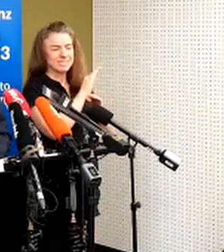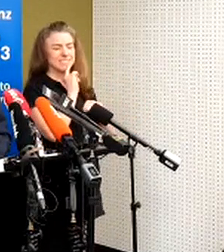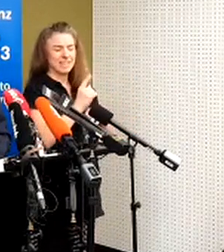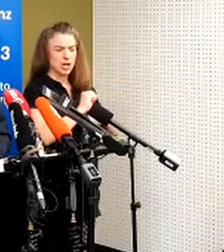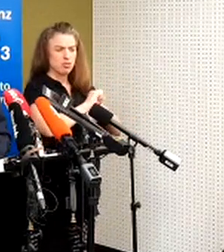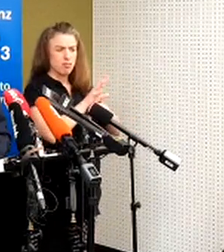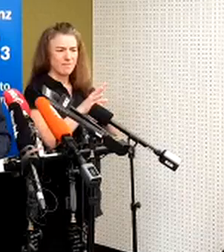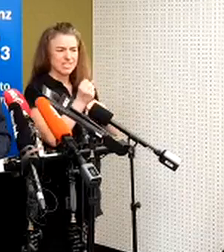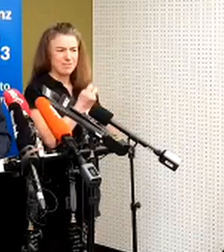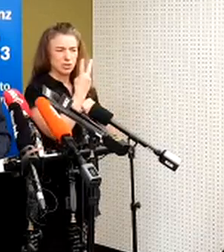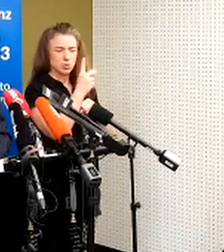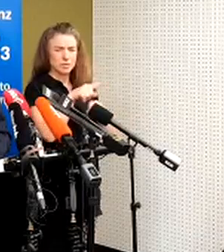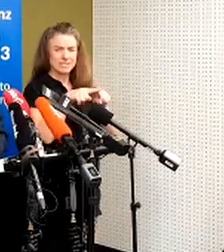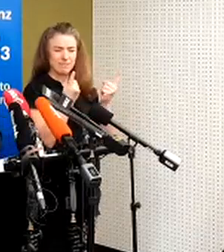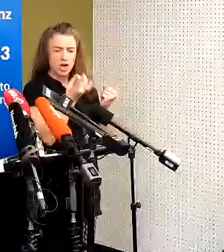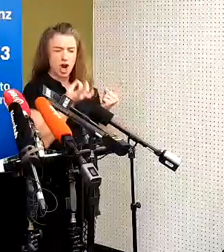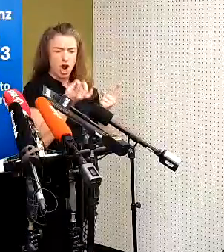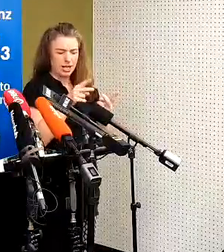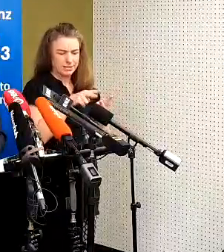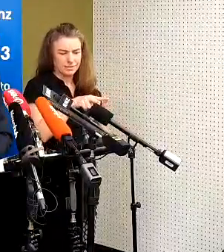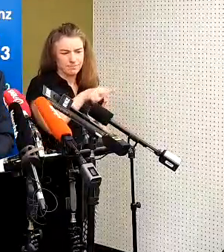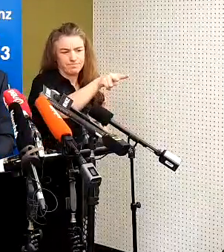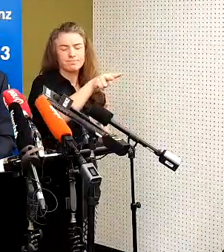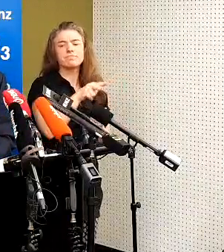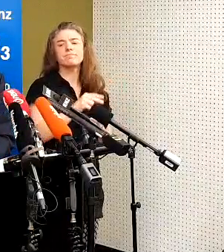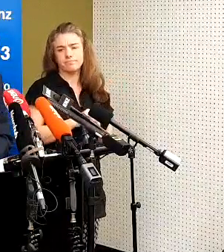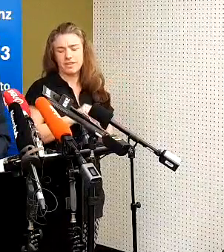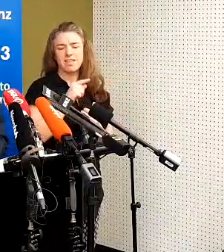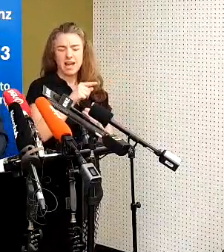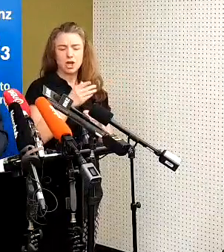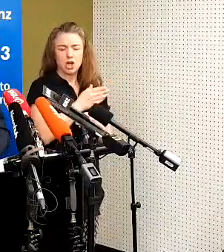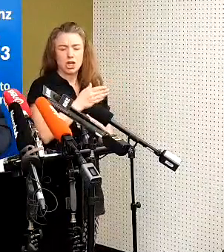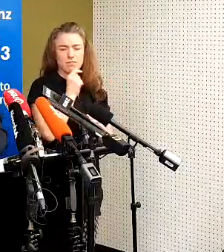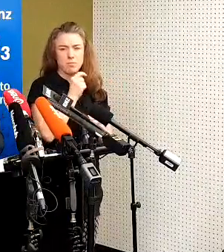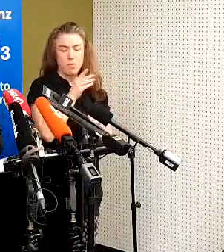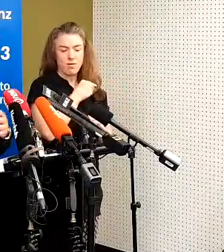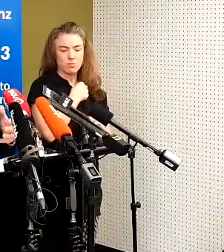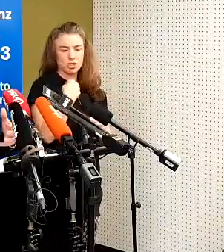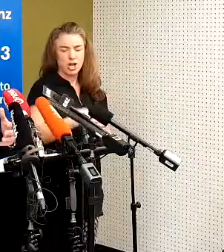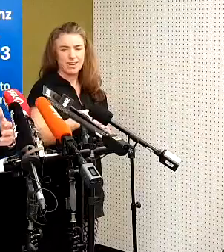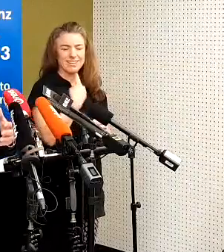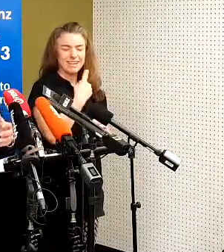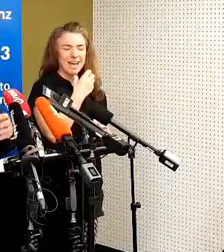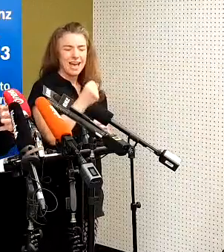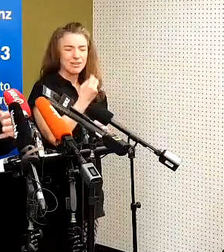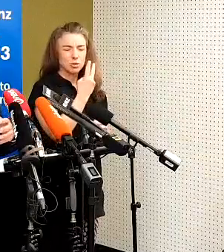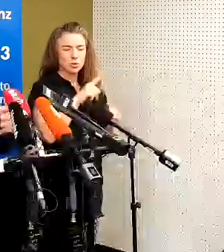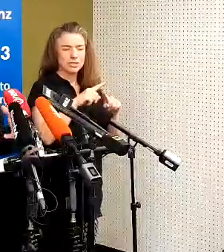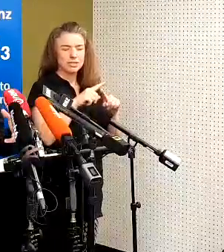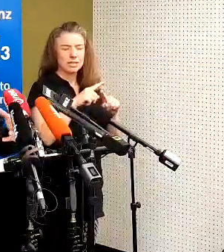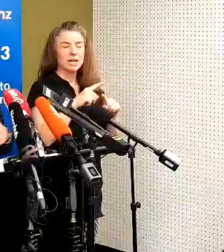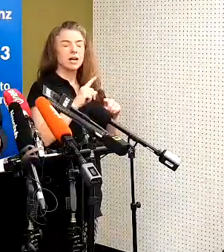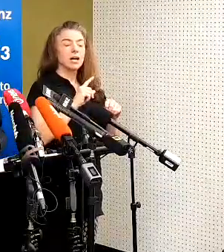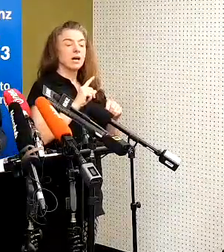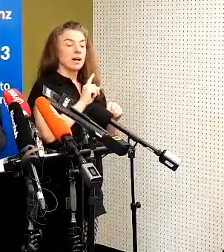of the coronavirus or COVID-19. Yes, an initial report out of China suggesting that there was a slightly different strain, an